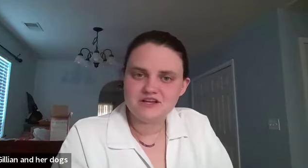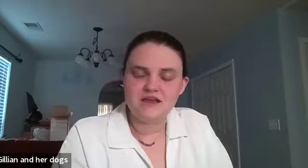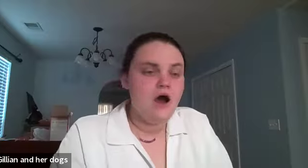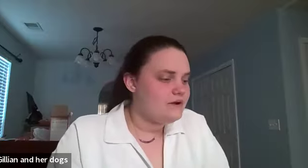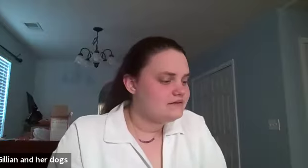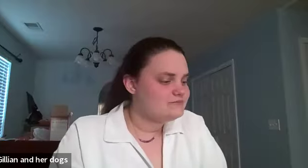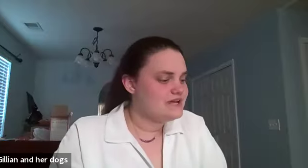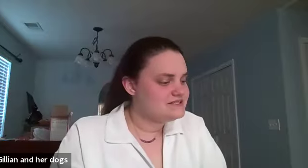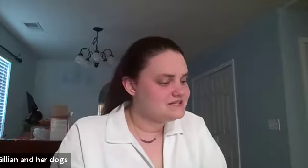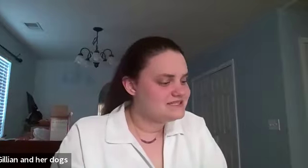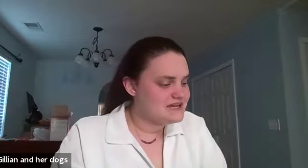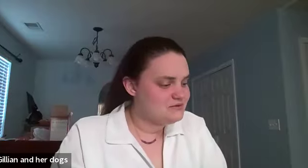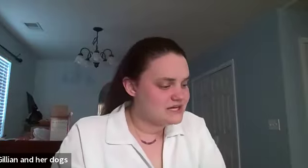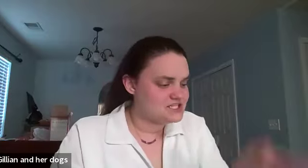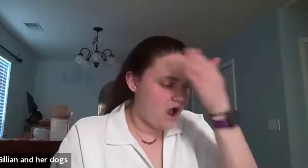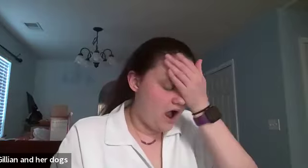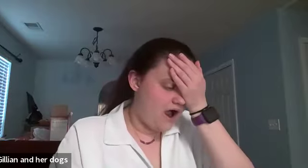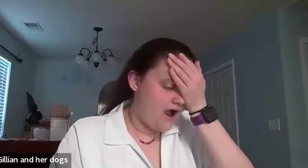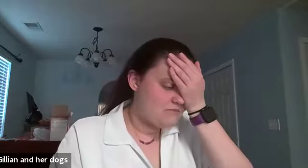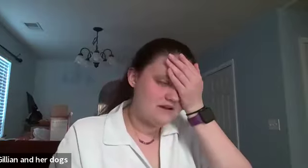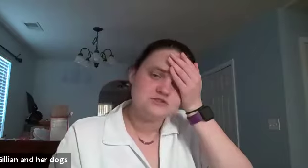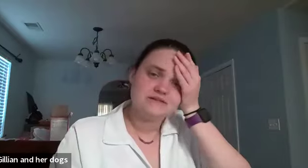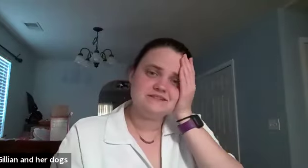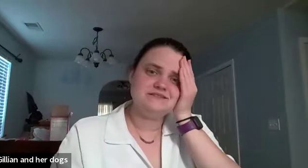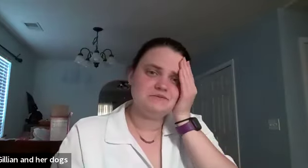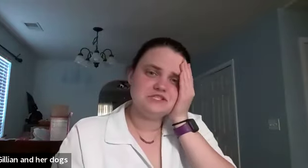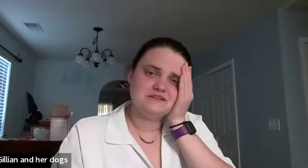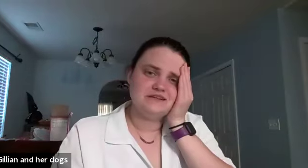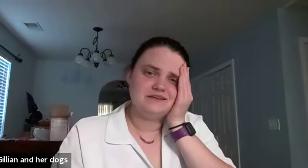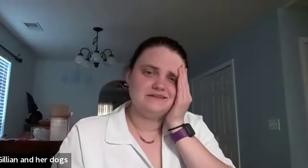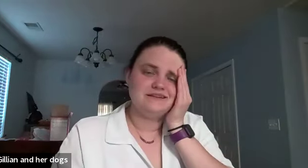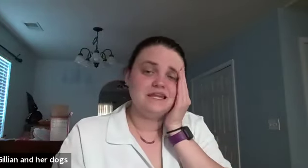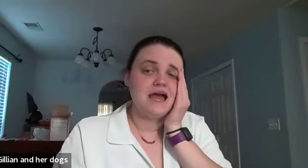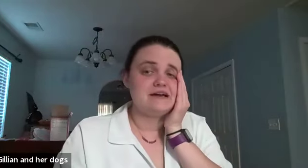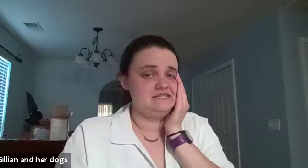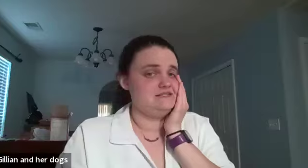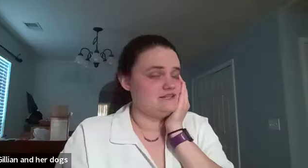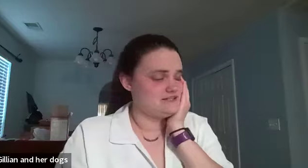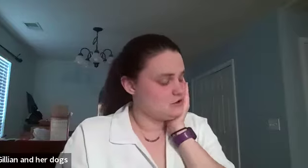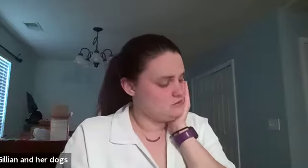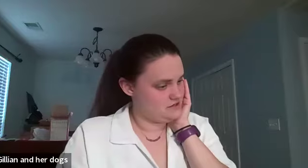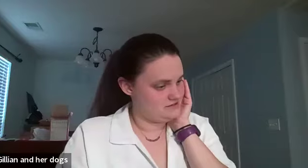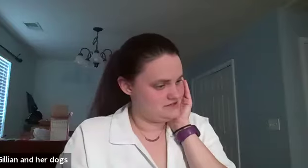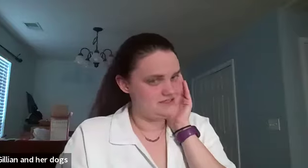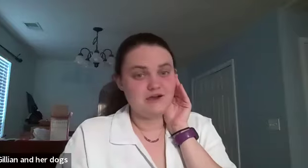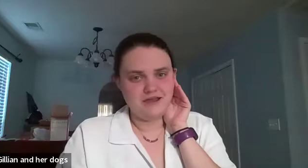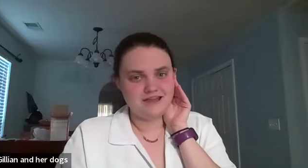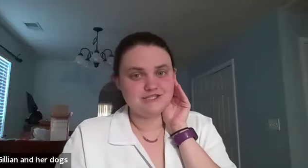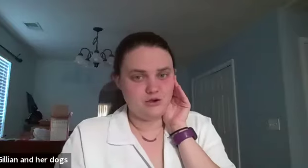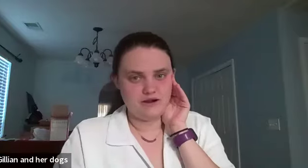jelly. We haven't done sandwich. My gosh, we haven't done sandwich in like classes. Oh my goodness. Okay,